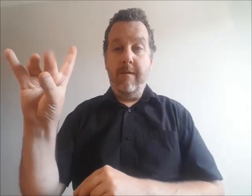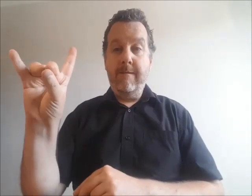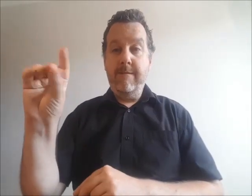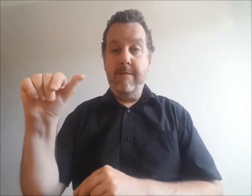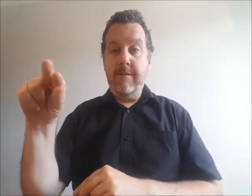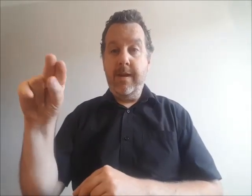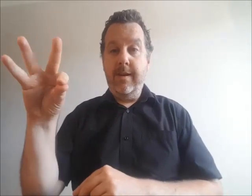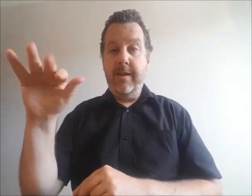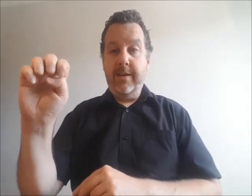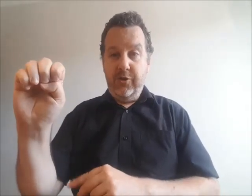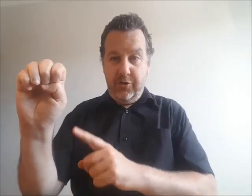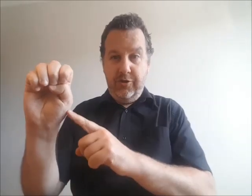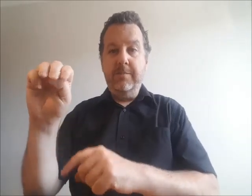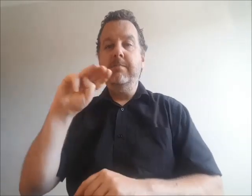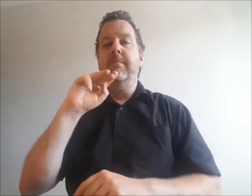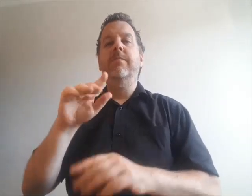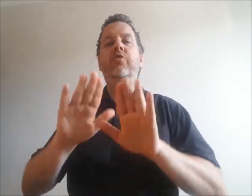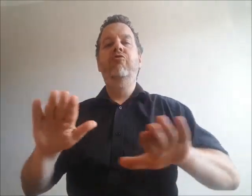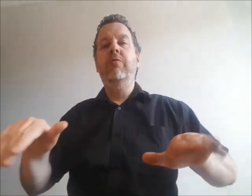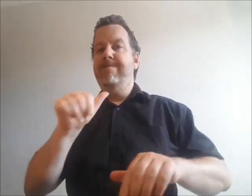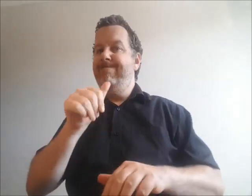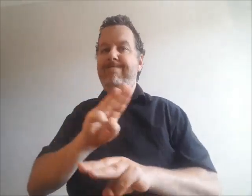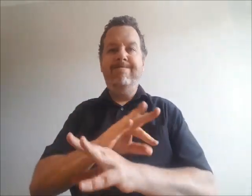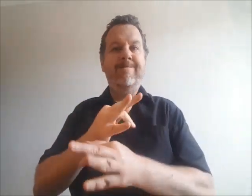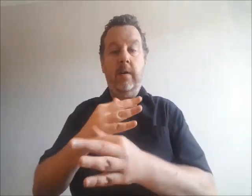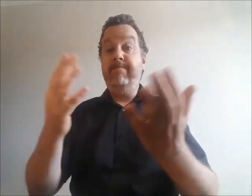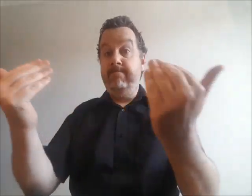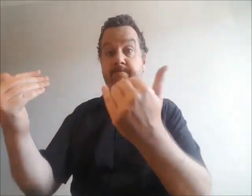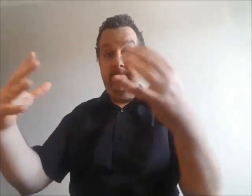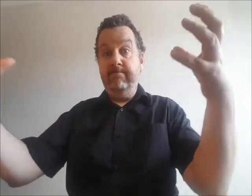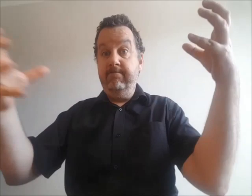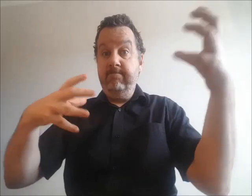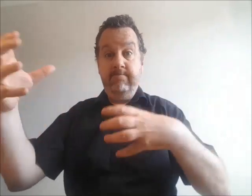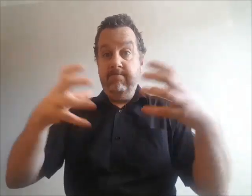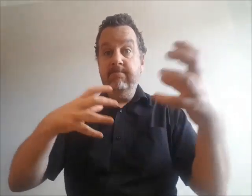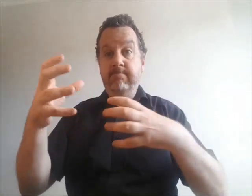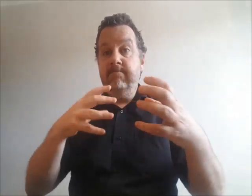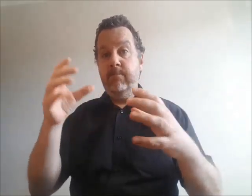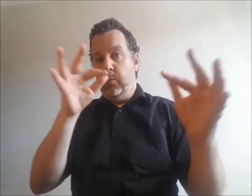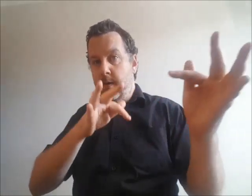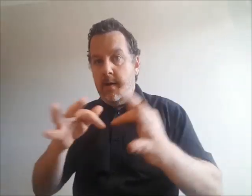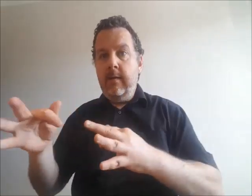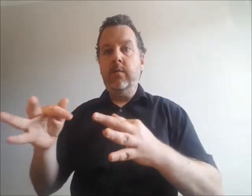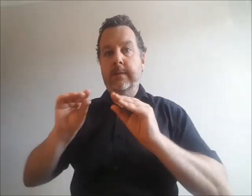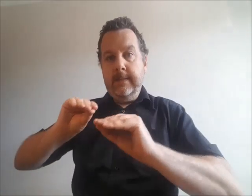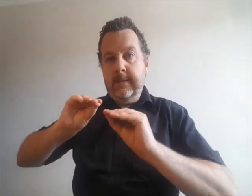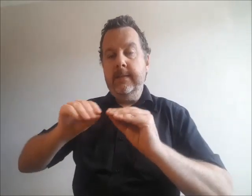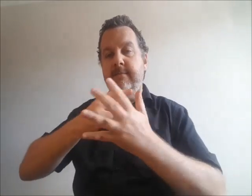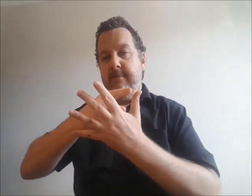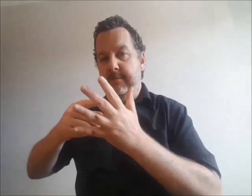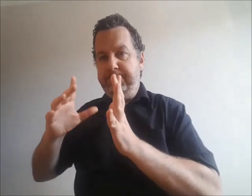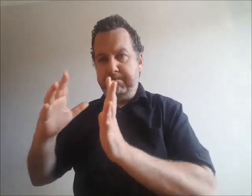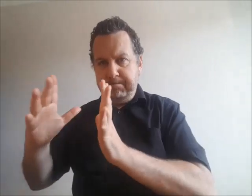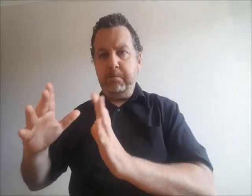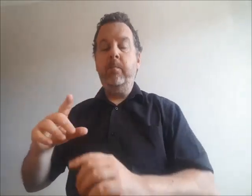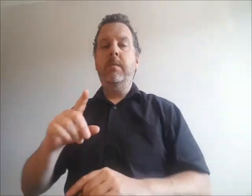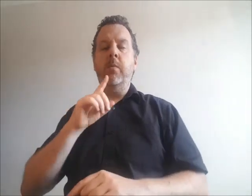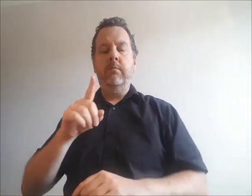new orphanage came into being in the convent. So children that didn't have any parents were fed, clothed, looked after within this